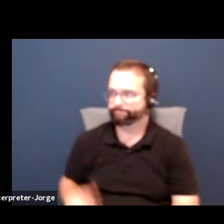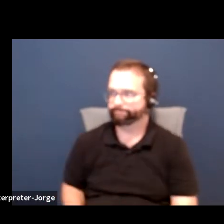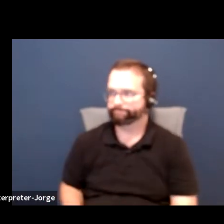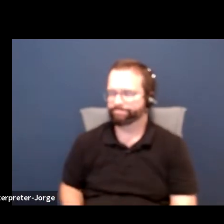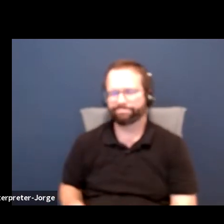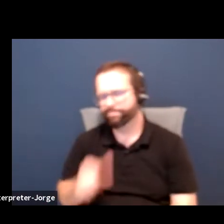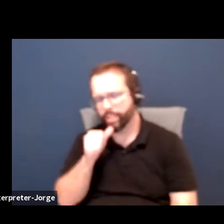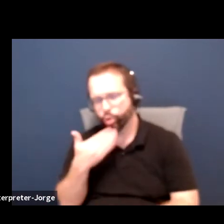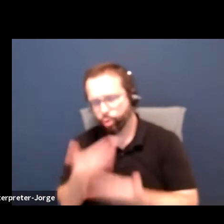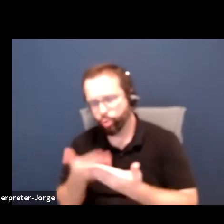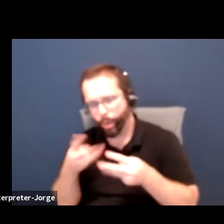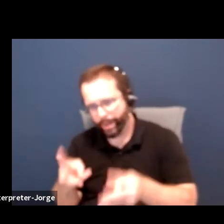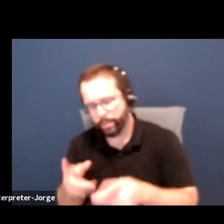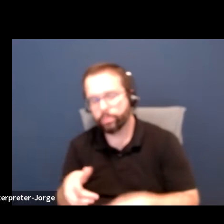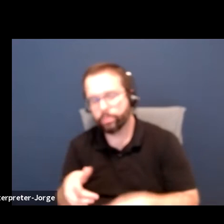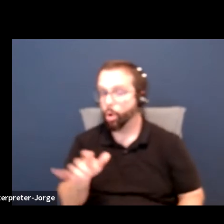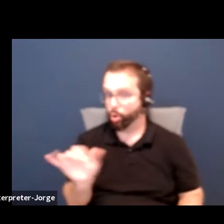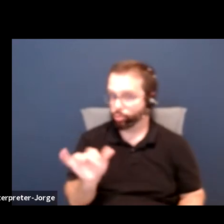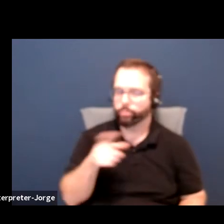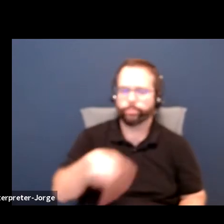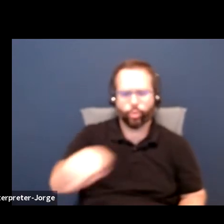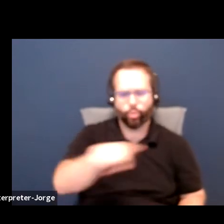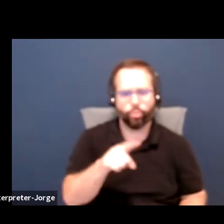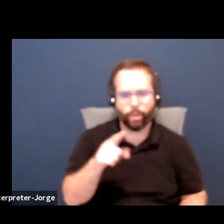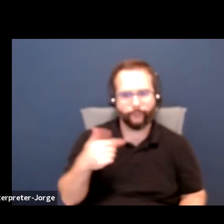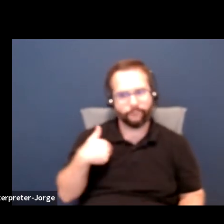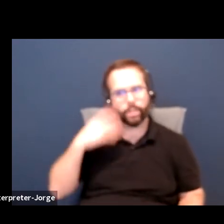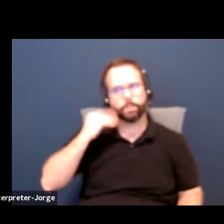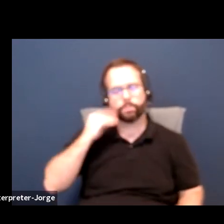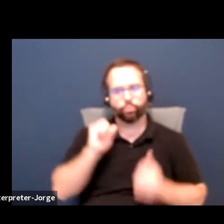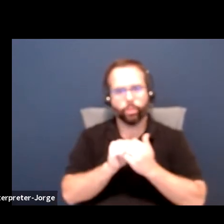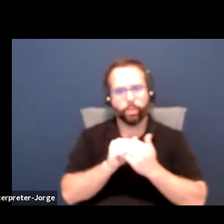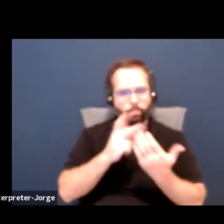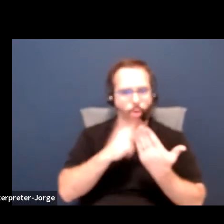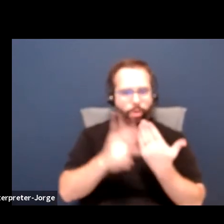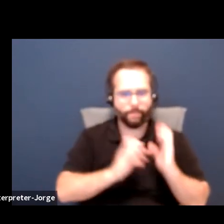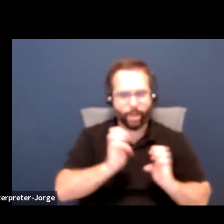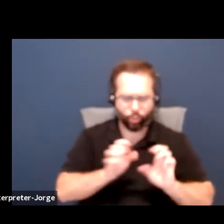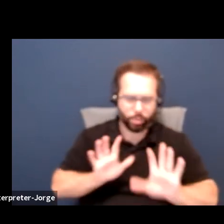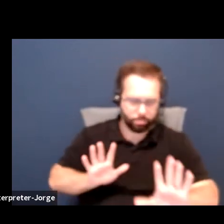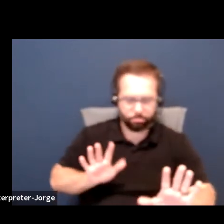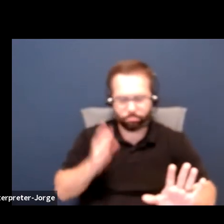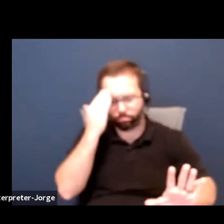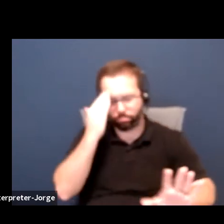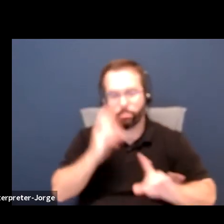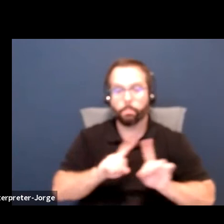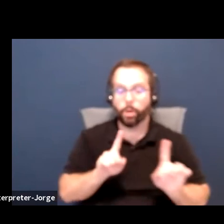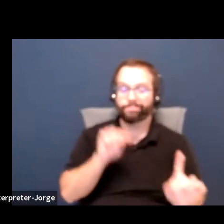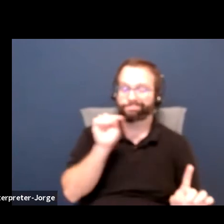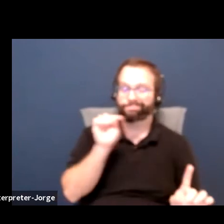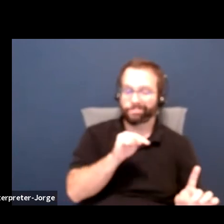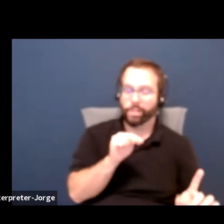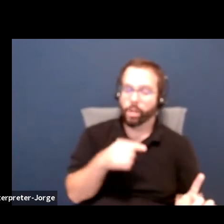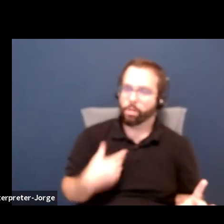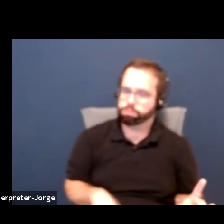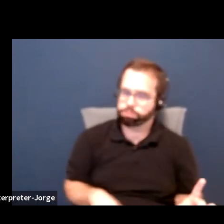many of you have experience with program evaluation, but it's just something that is so important